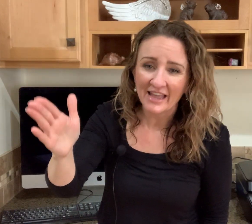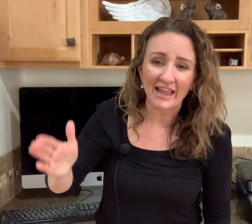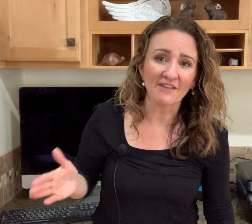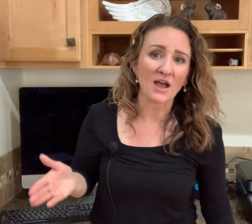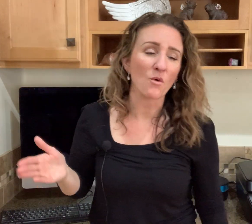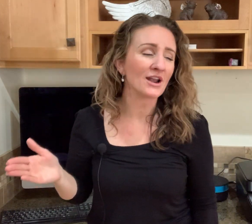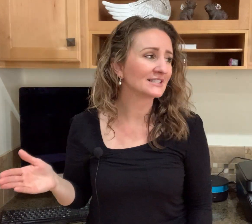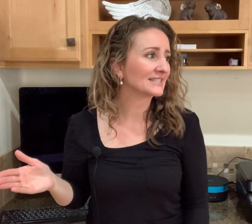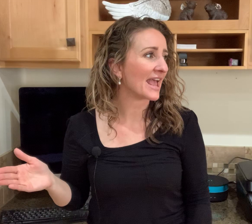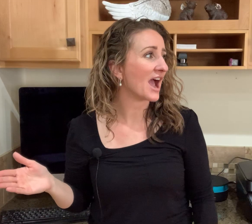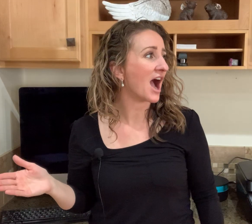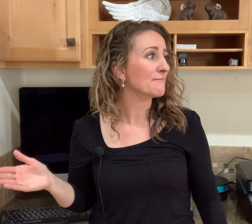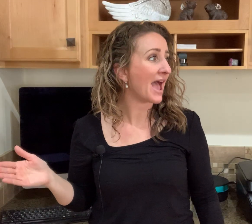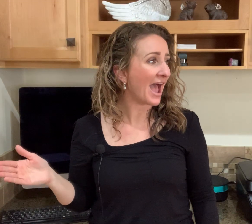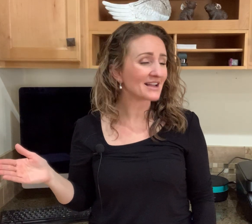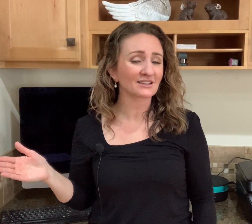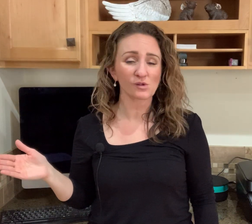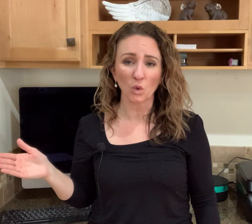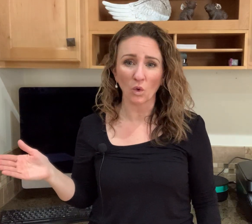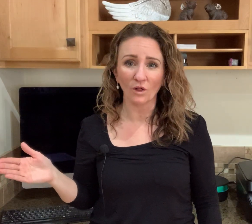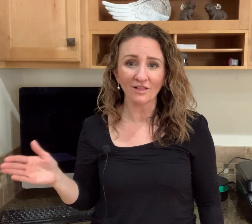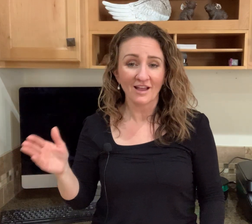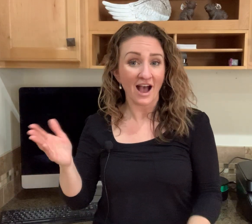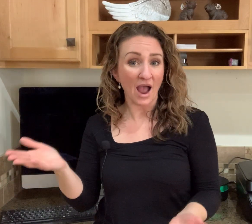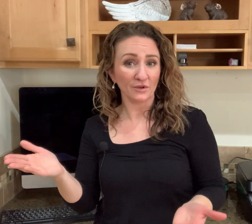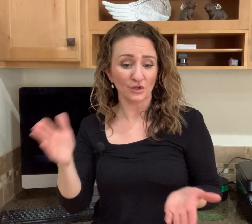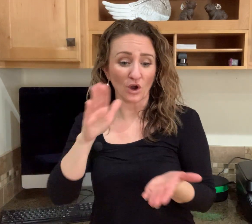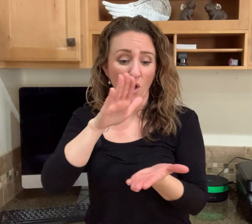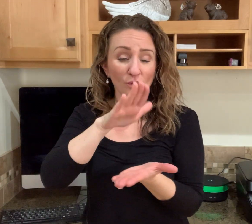if I wanted to say I'm at school, I would go school.